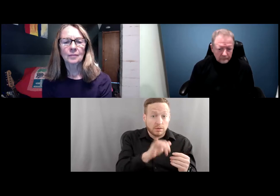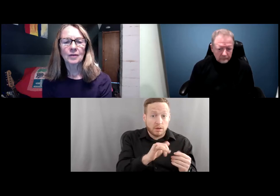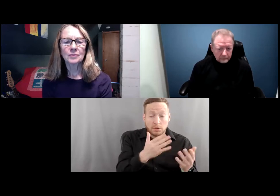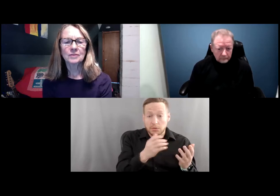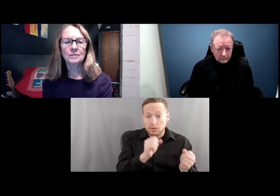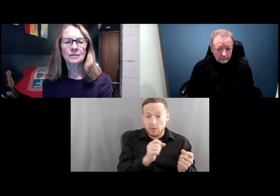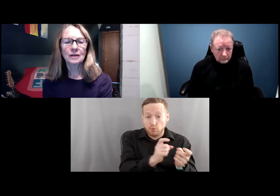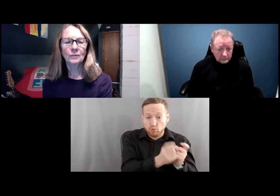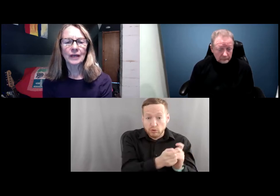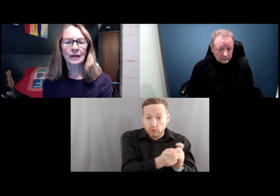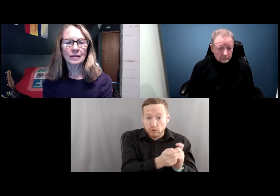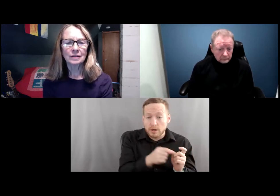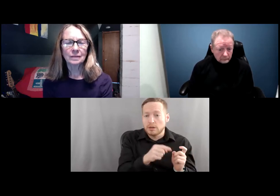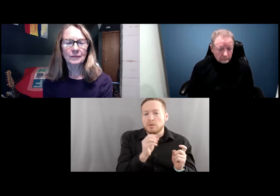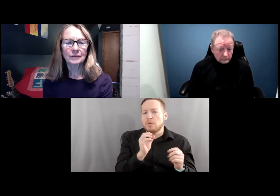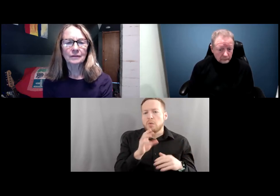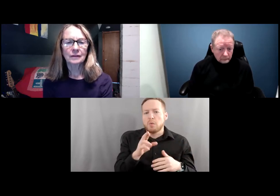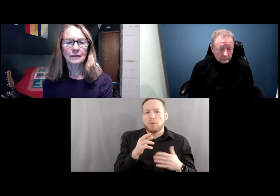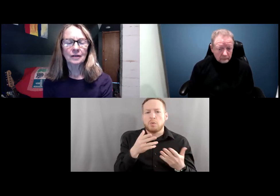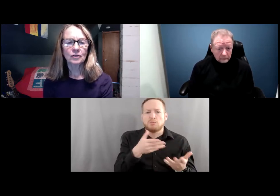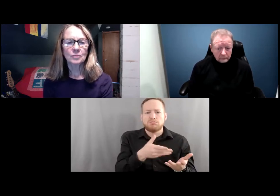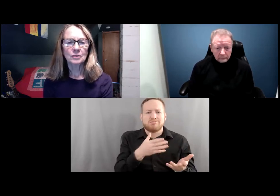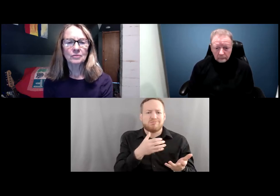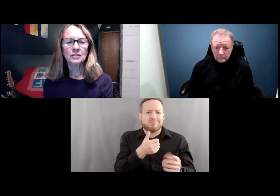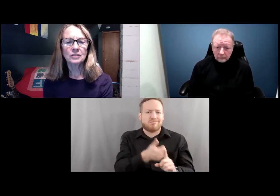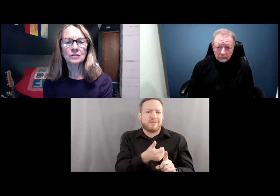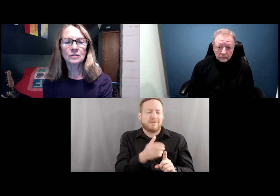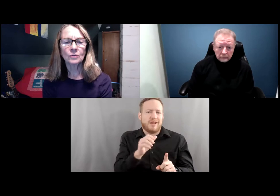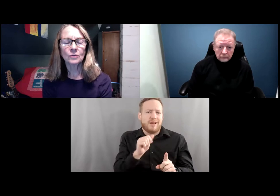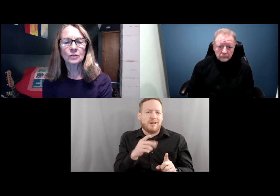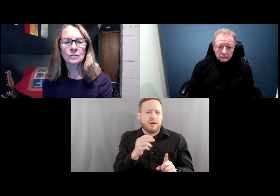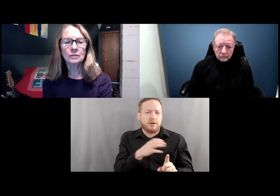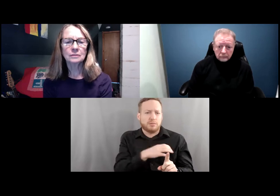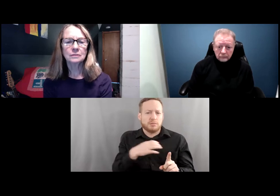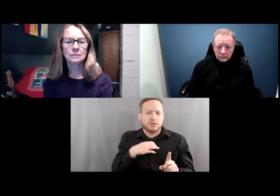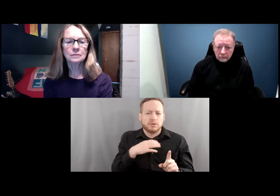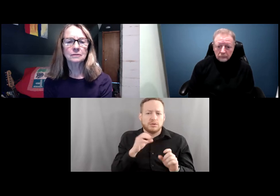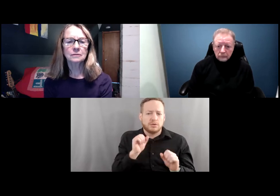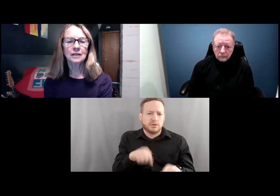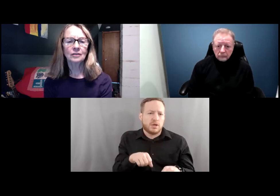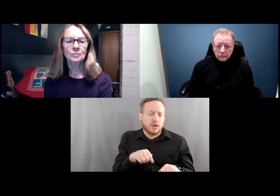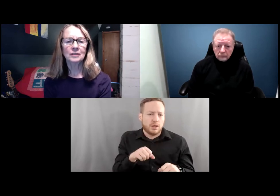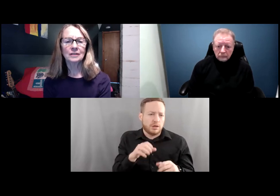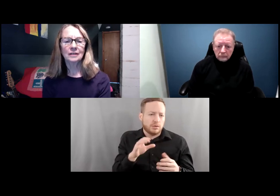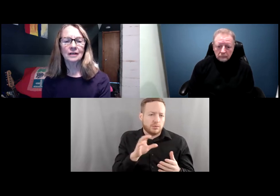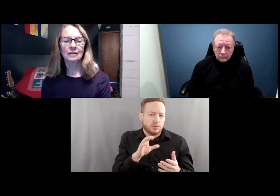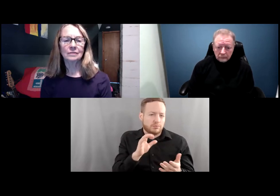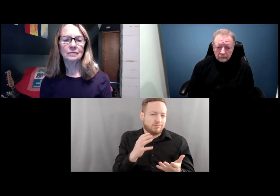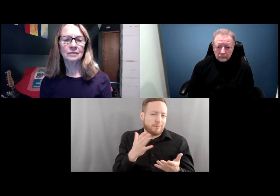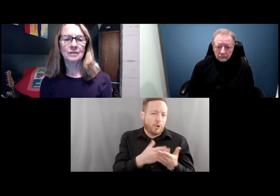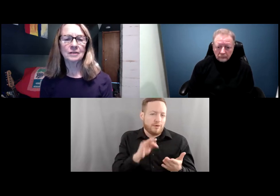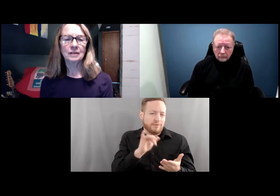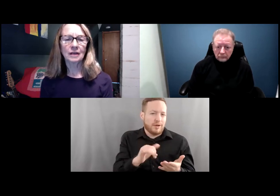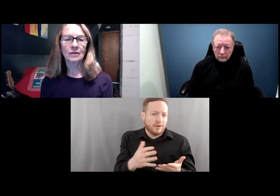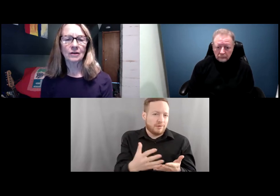That might be something that we add. That could be a revision, or that could be